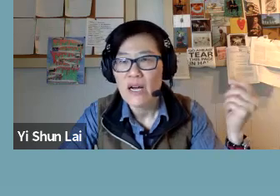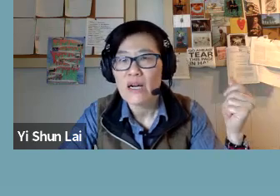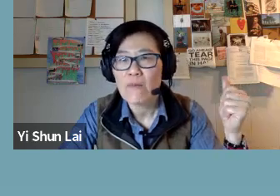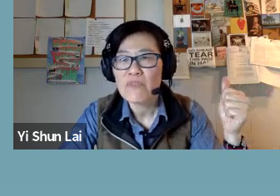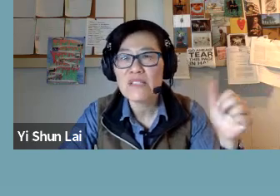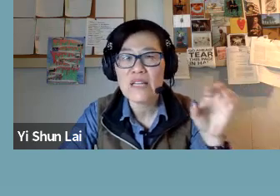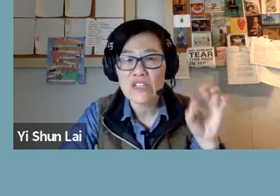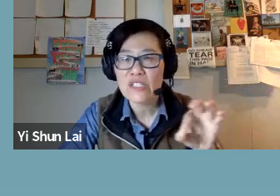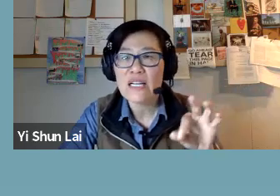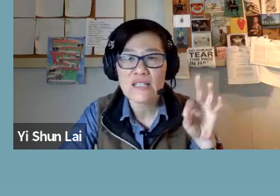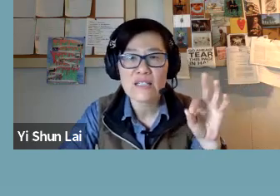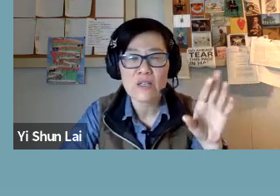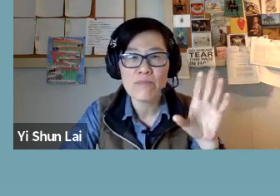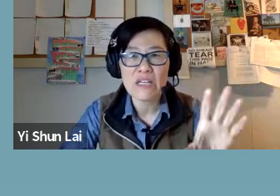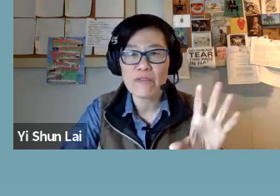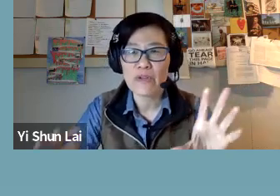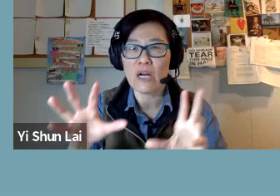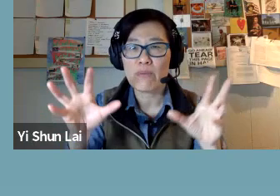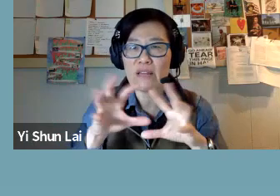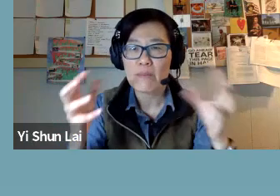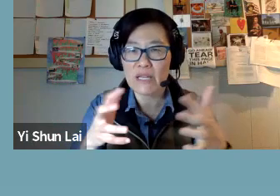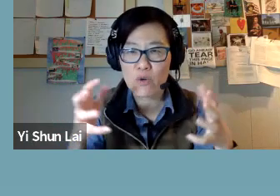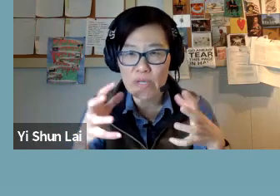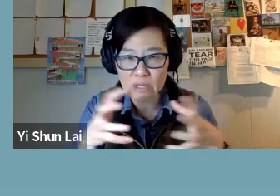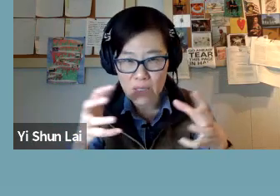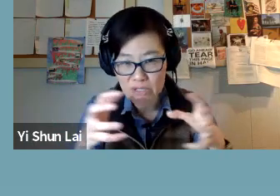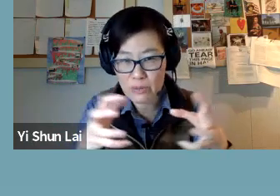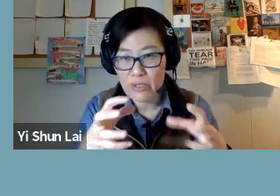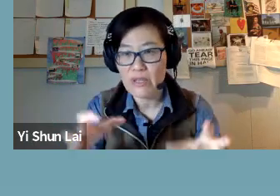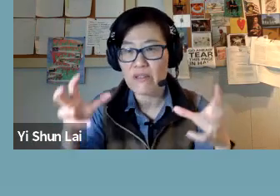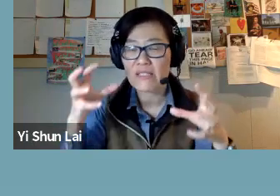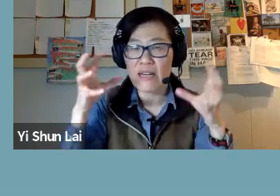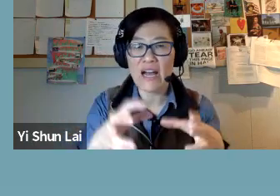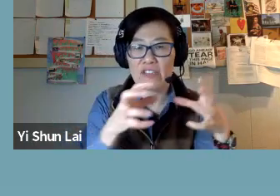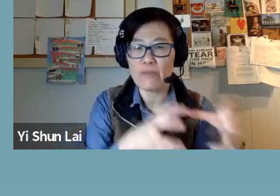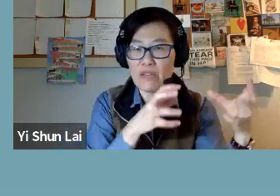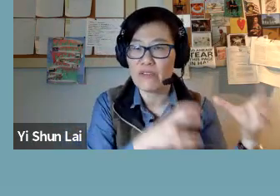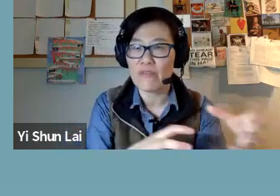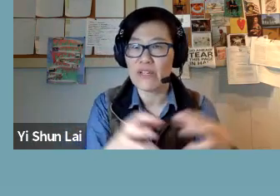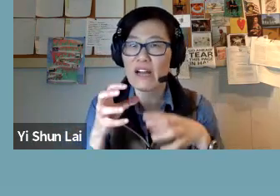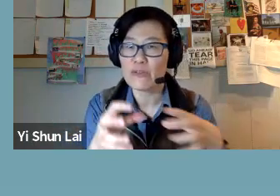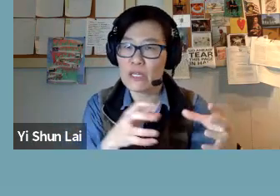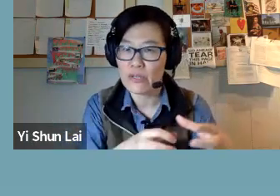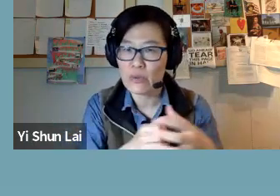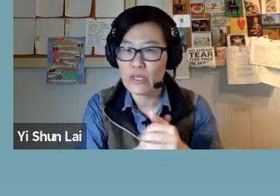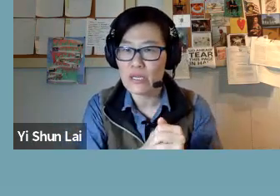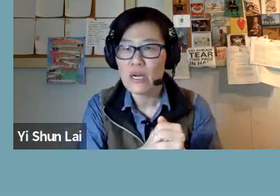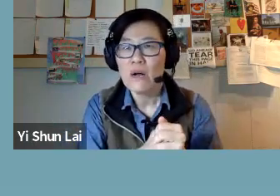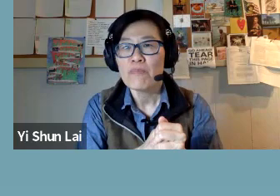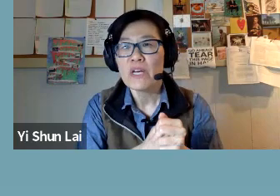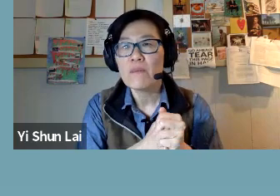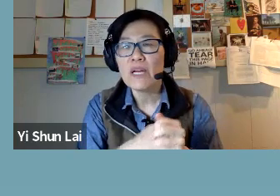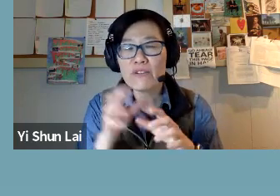Okay. This is an exercise that's meant for you to help think about the critical elements of your book, right? The things that have to be involved and that have to be included in the query